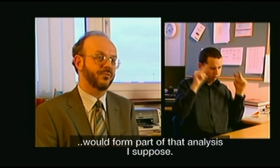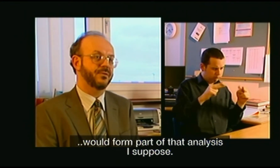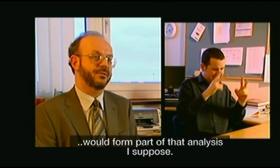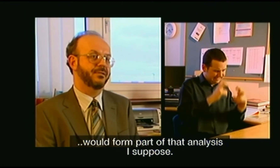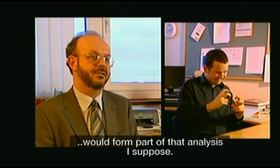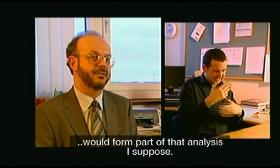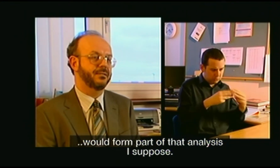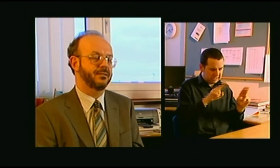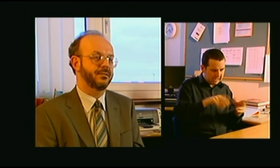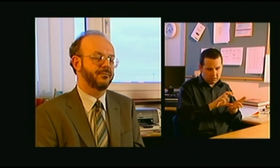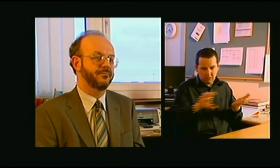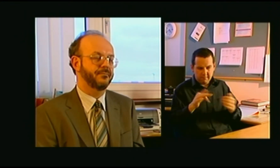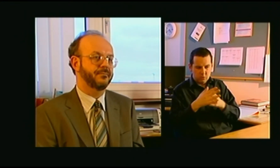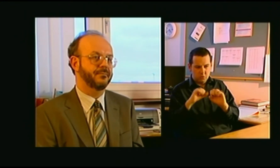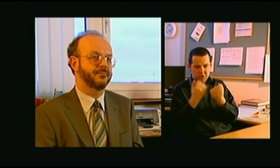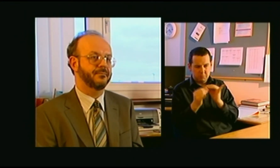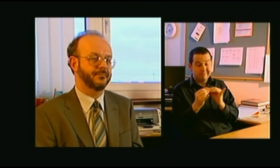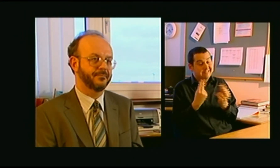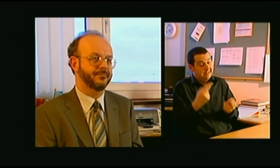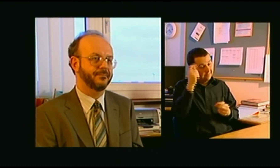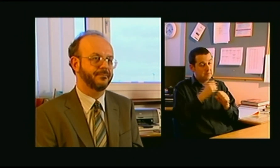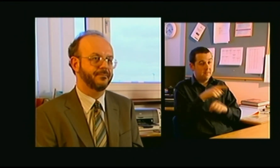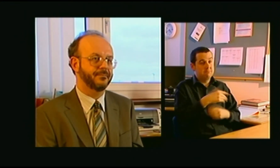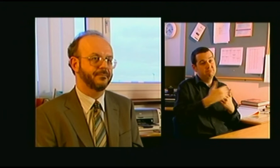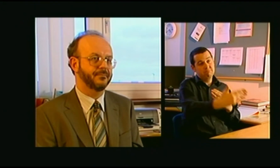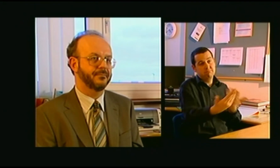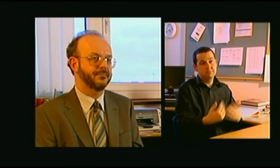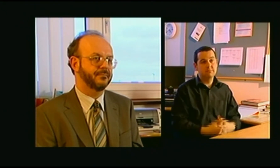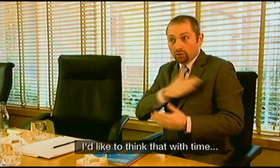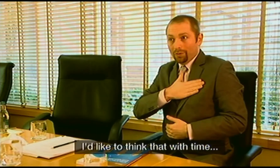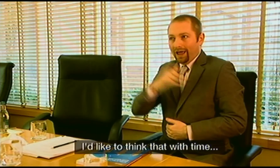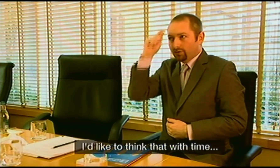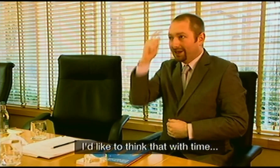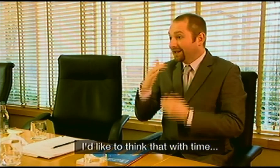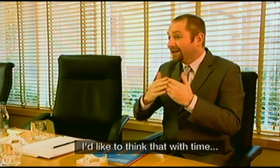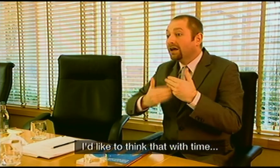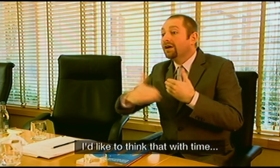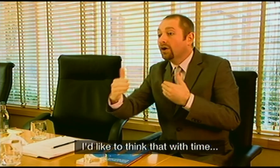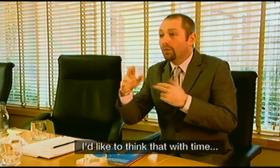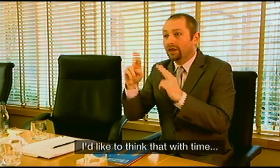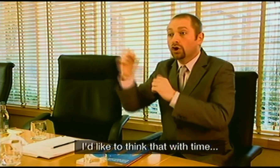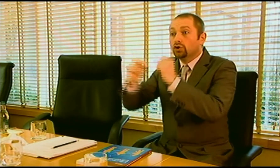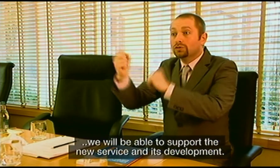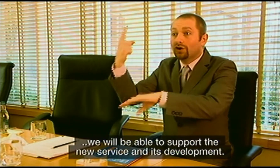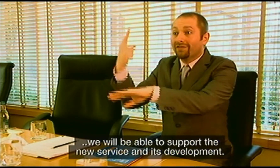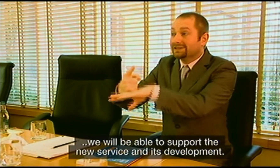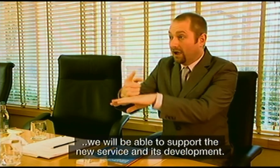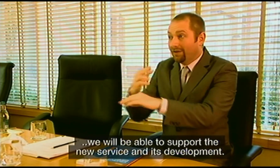suppose. I'd like to think that with time we will be able to support the